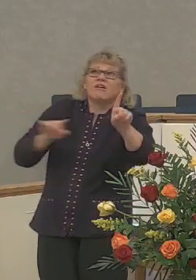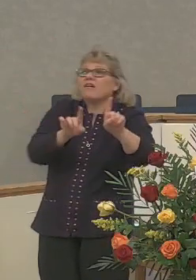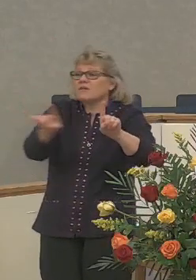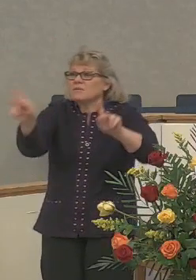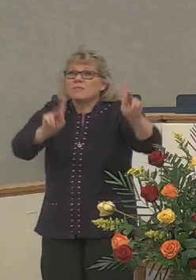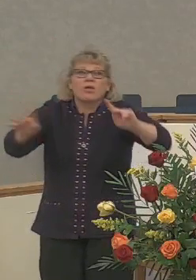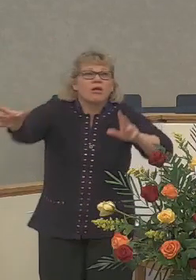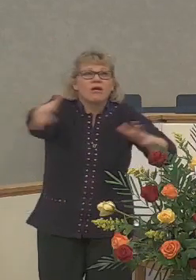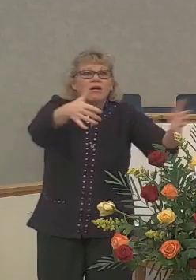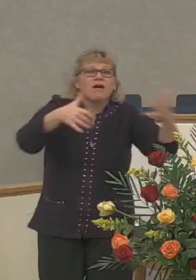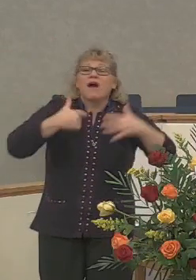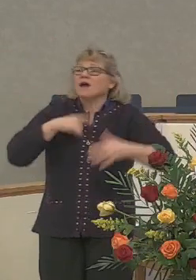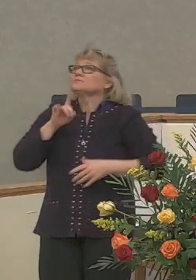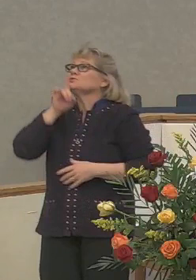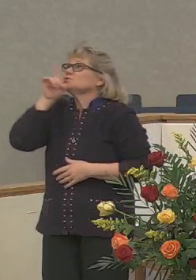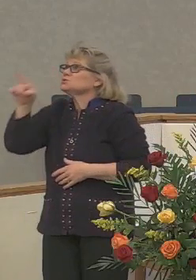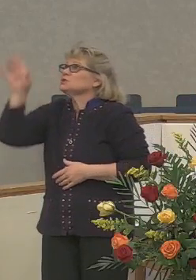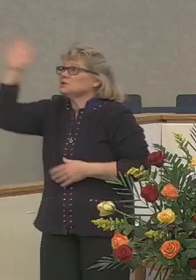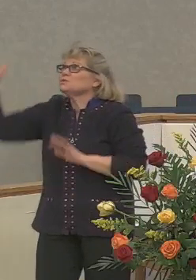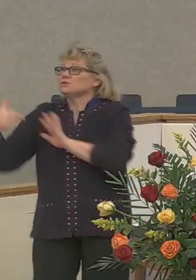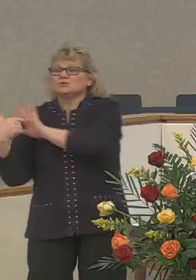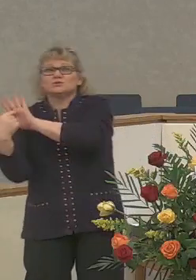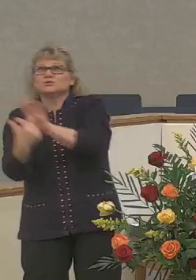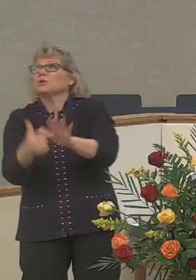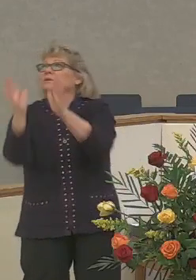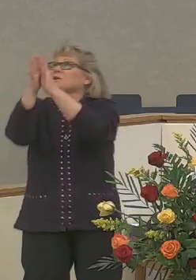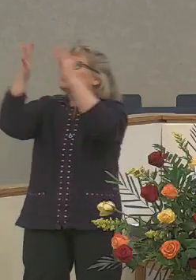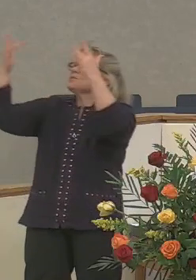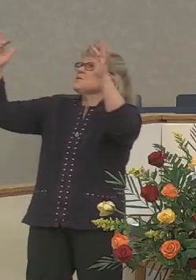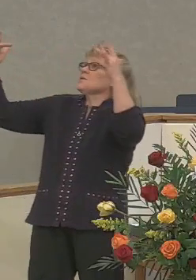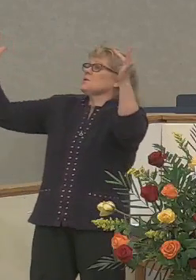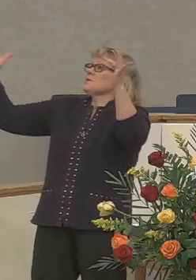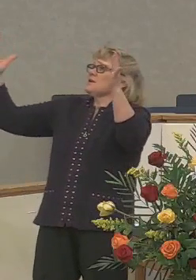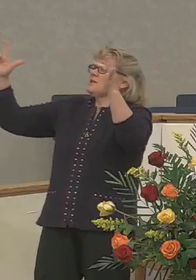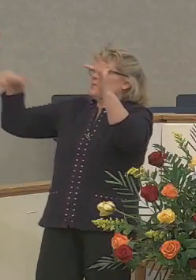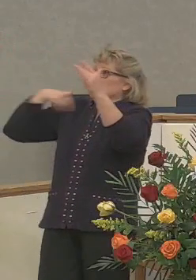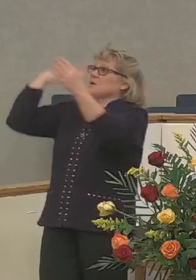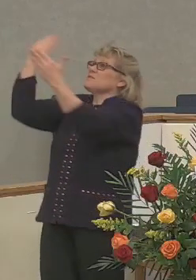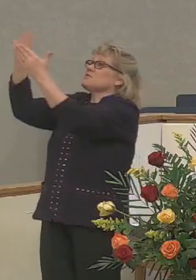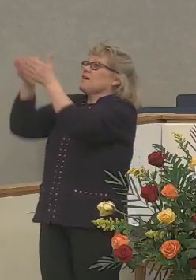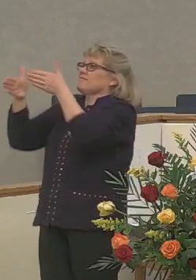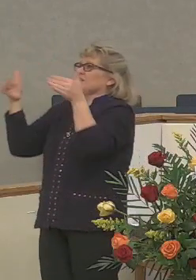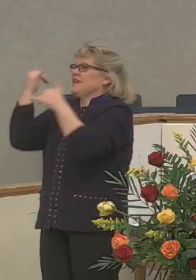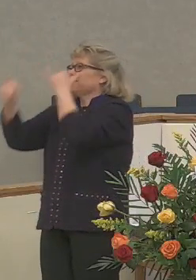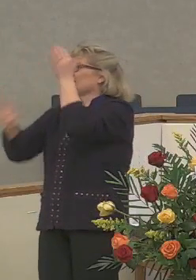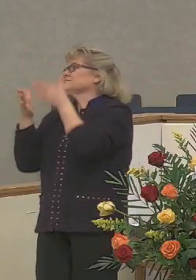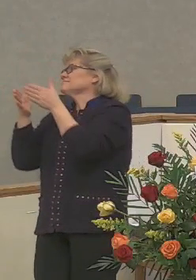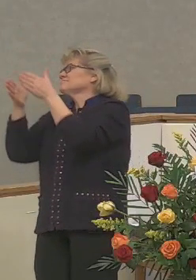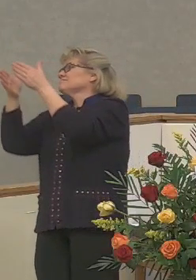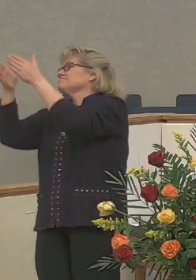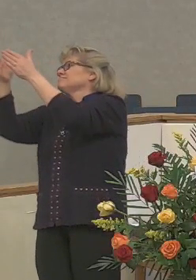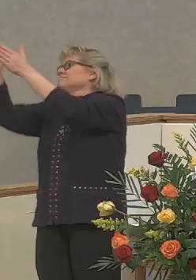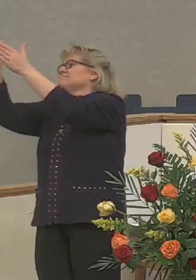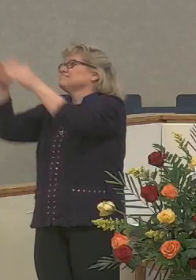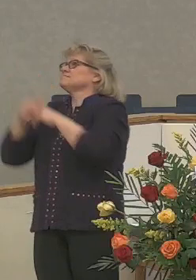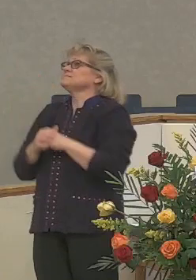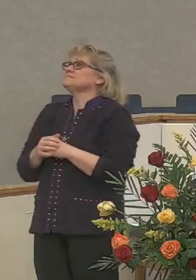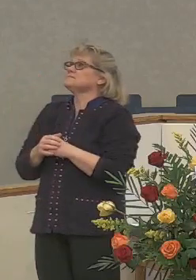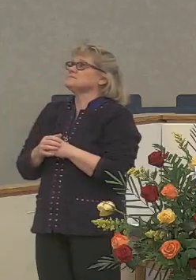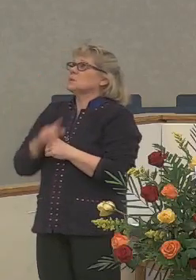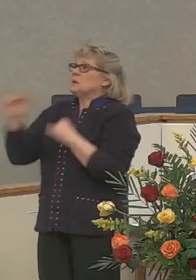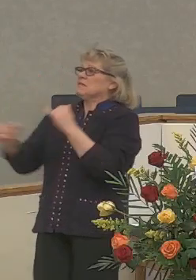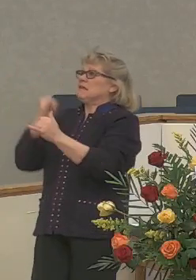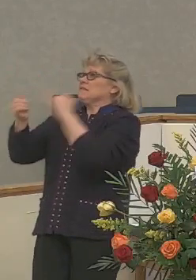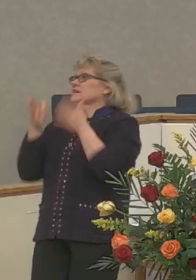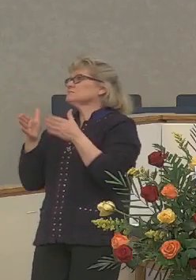am sure he will show me his glory when I've gone the last mile of the way. When I've